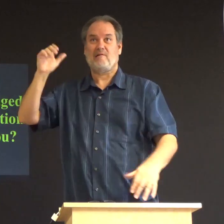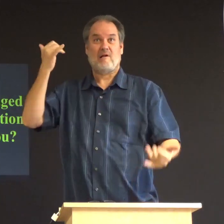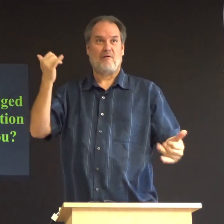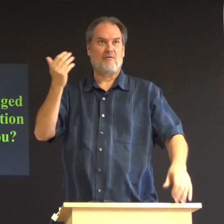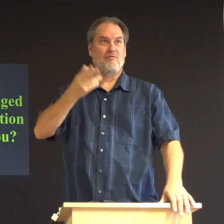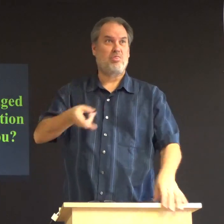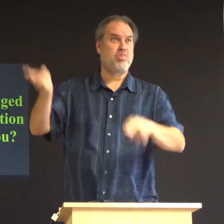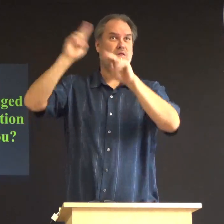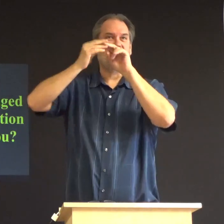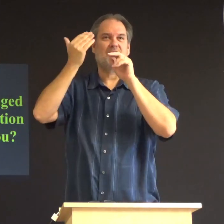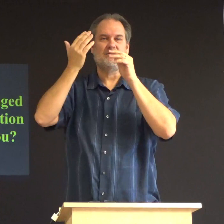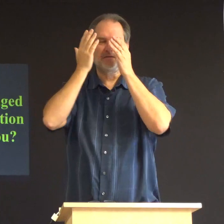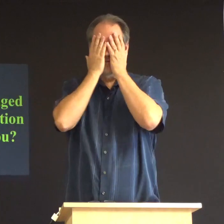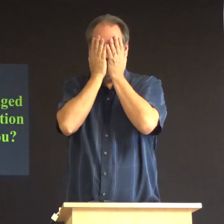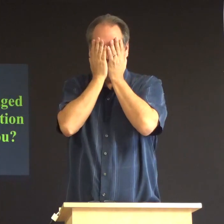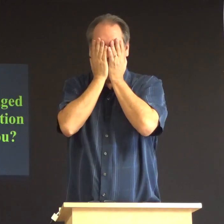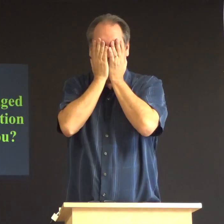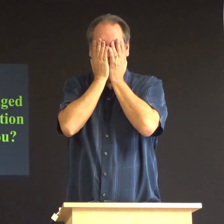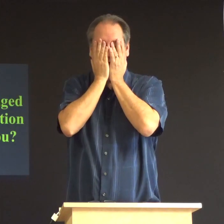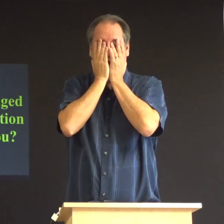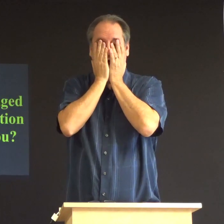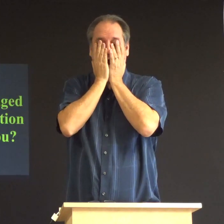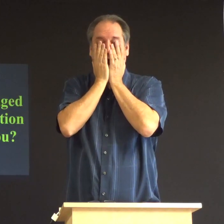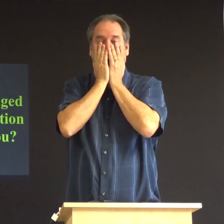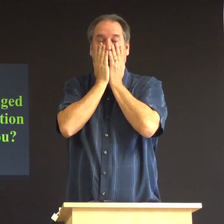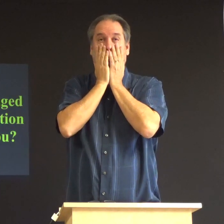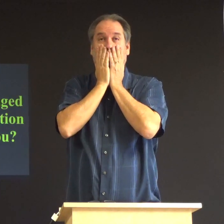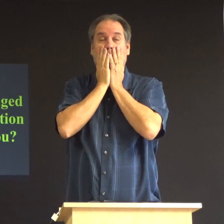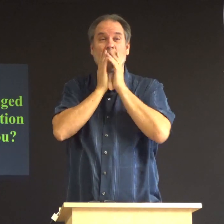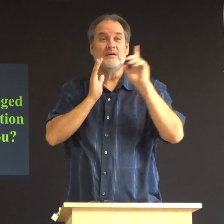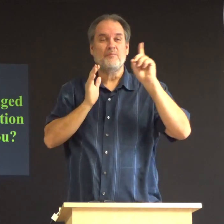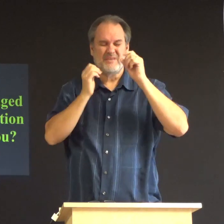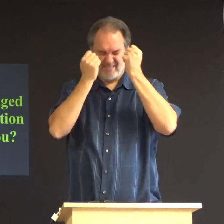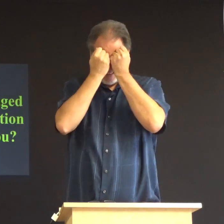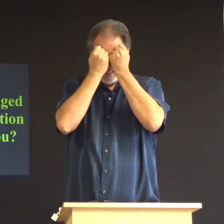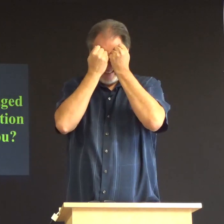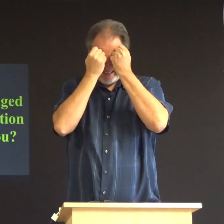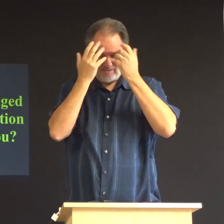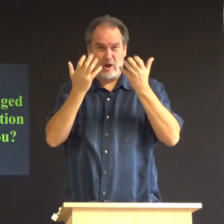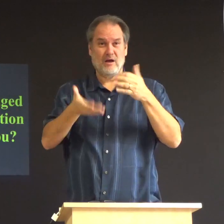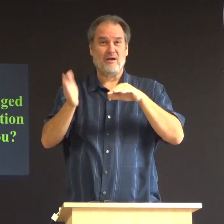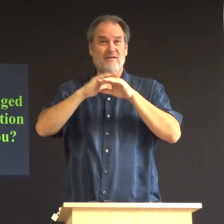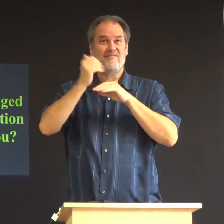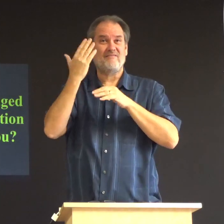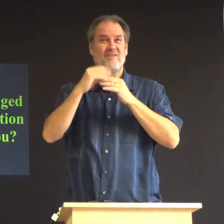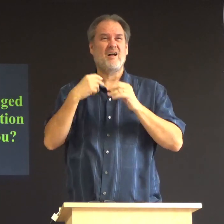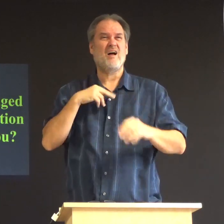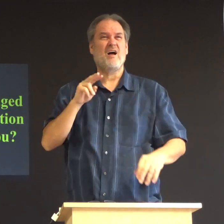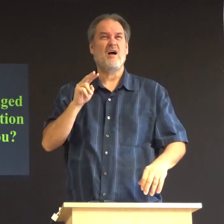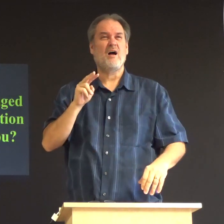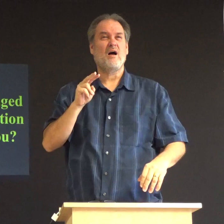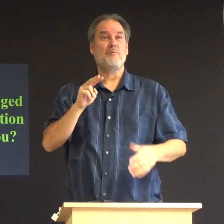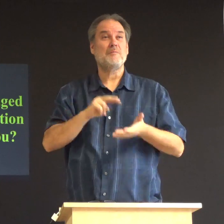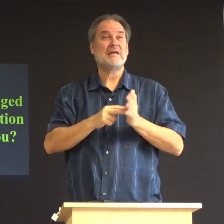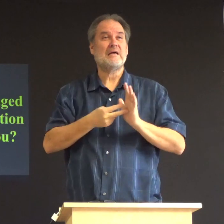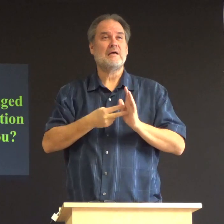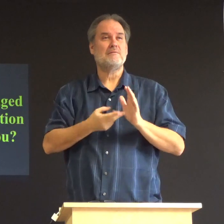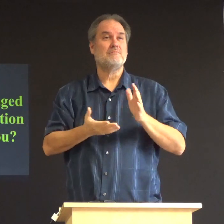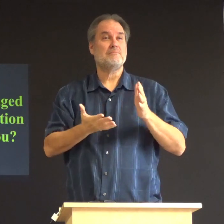They hire people who are not like good workers. And now that we want to raise minimum wage to